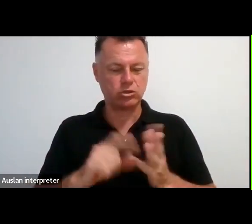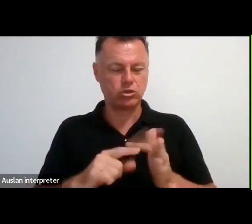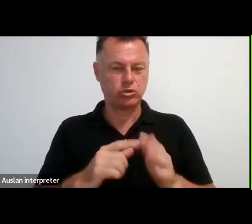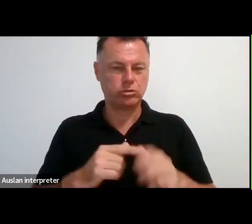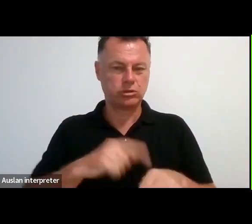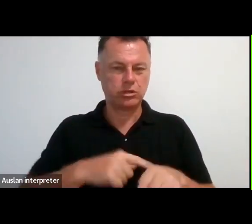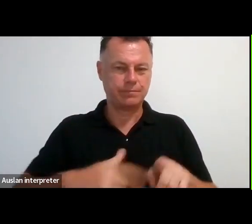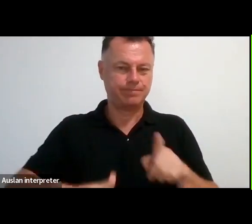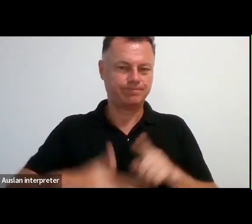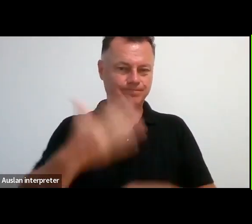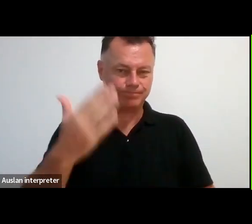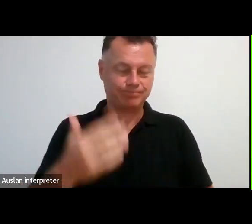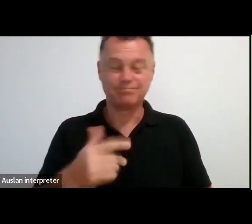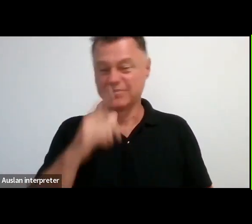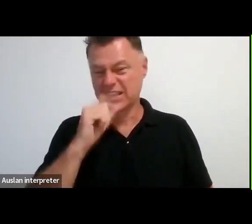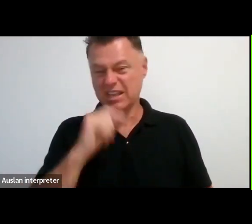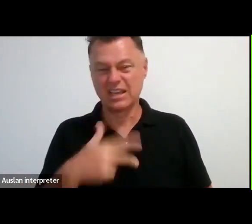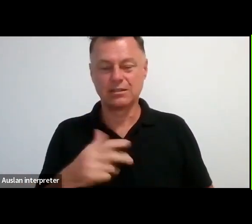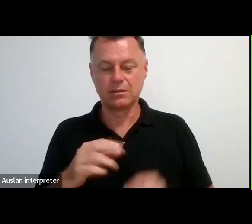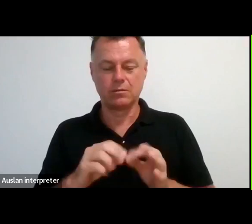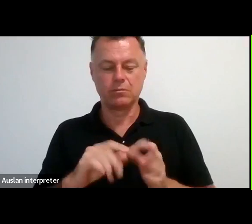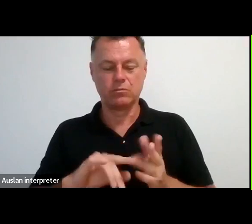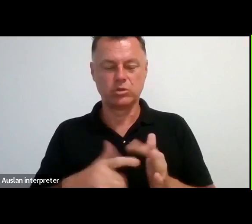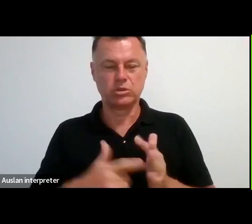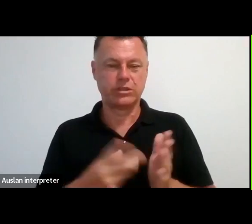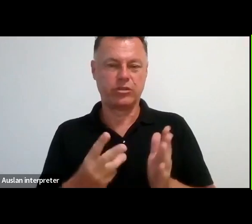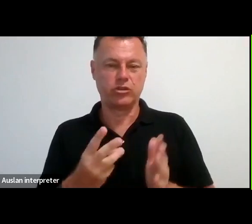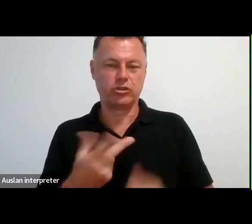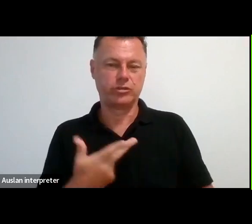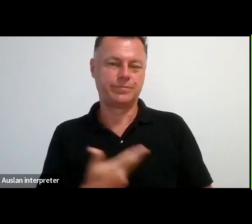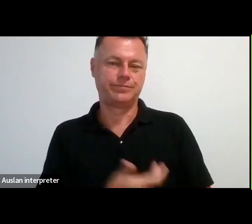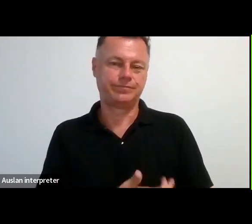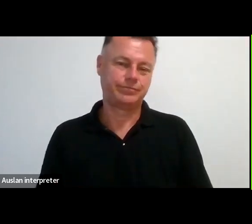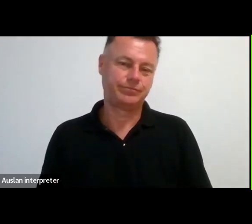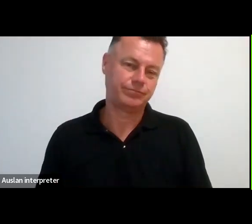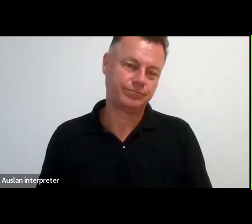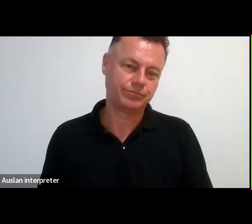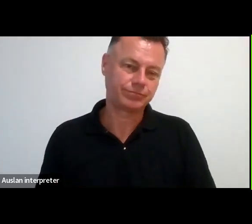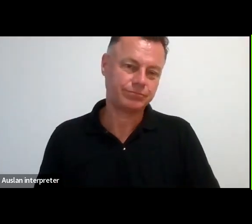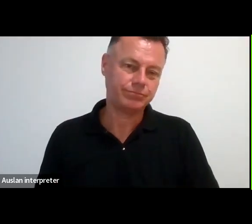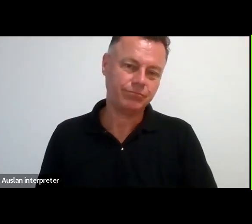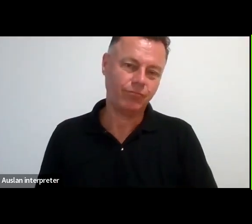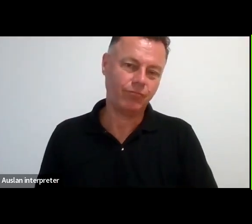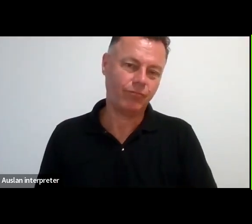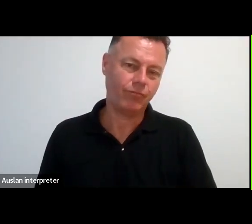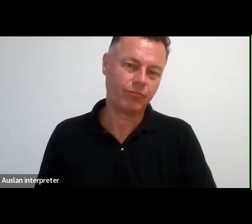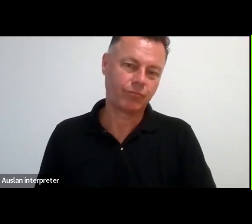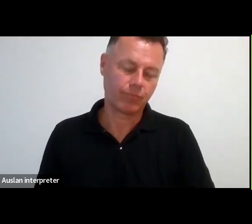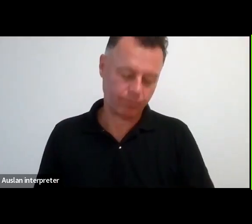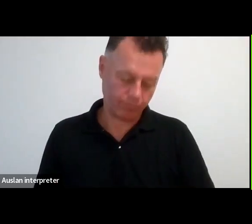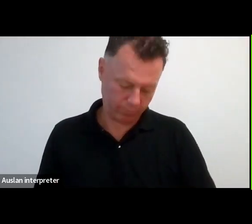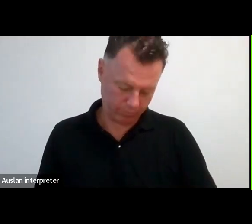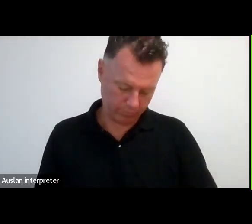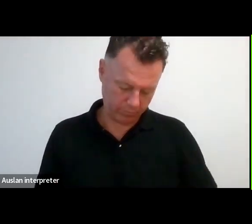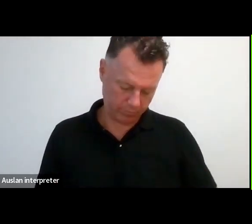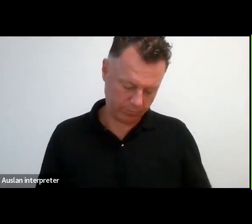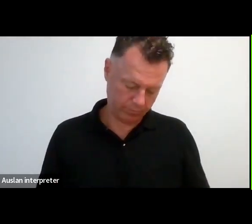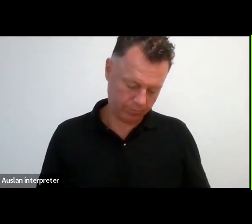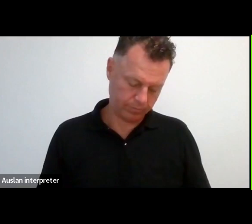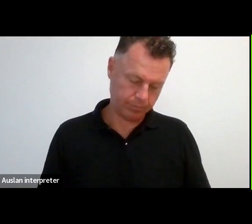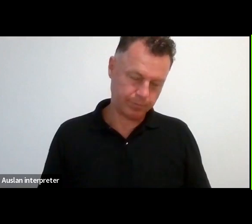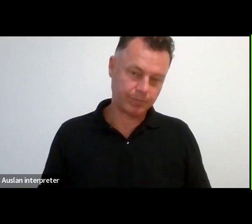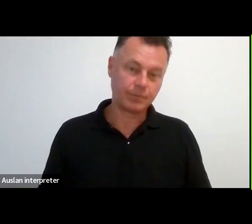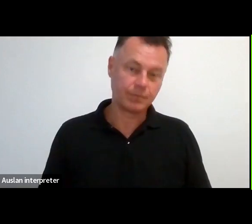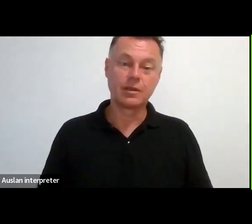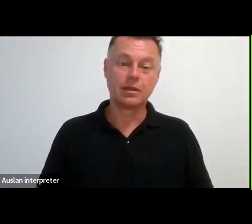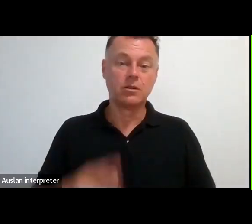you are able to do that. And it has been shown, and increasingly so, that by being